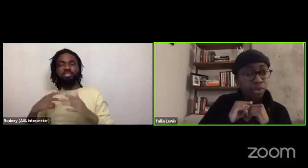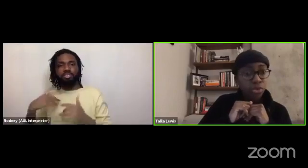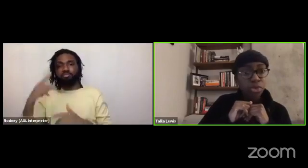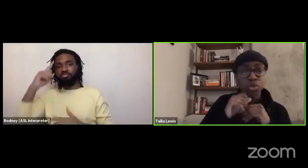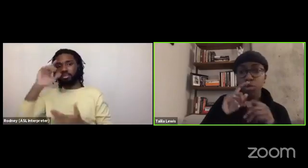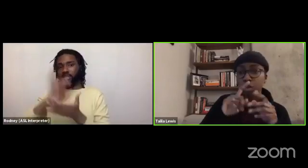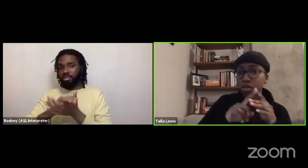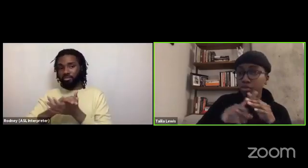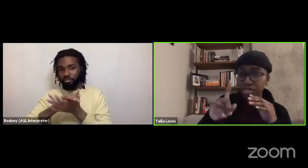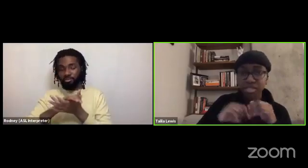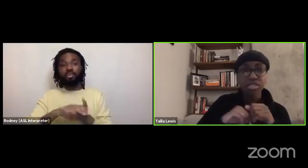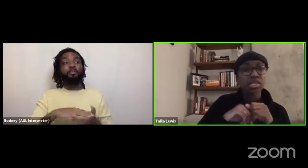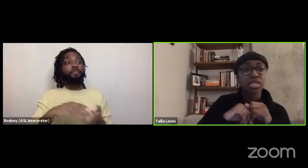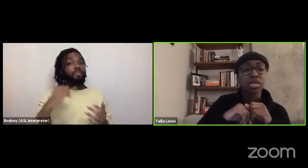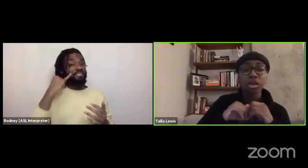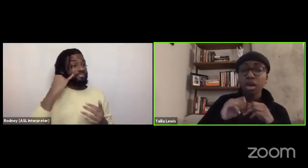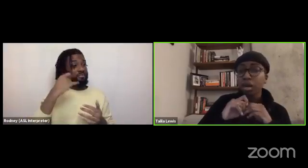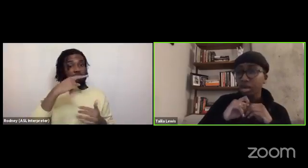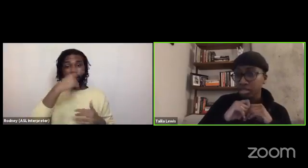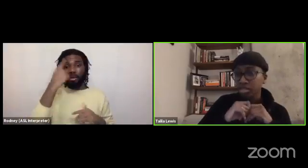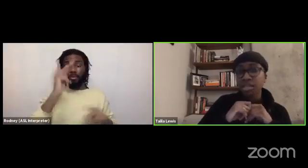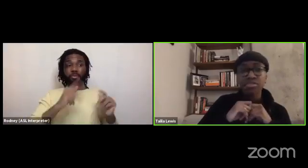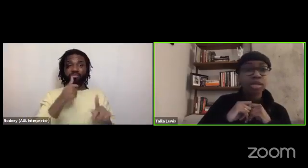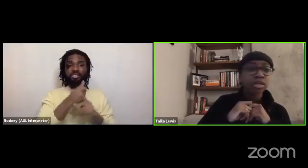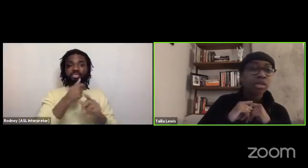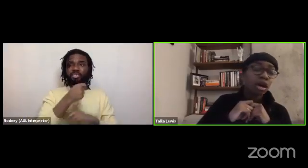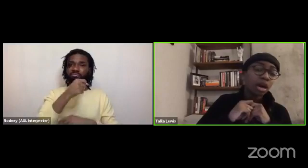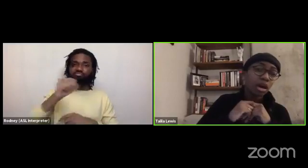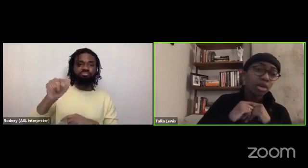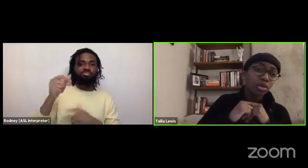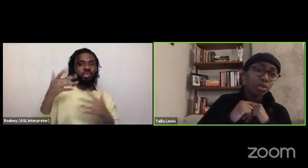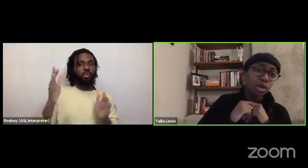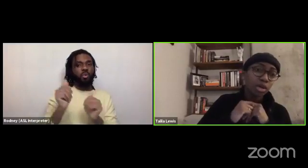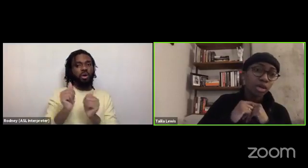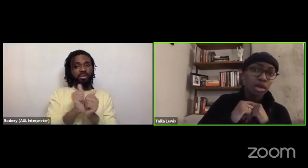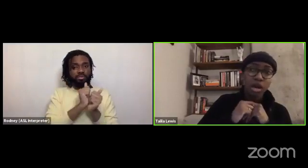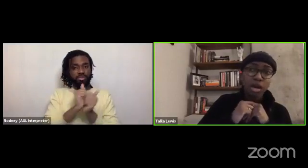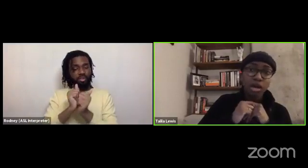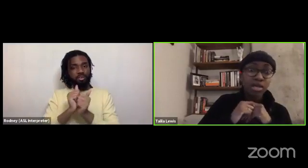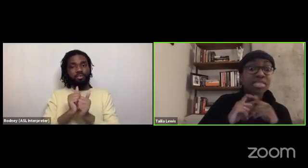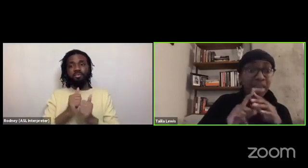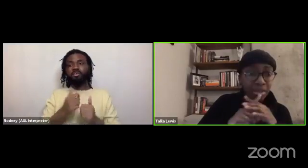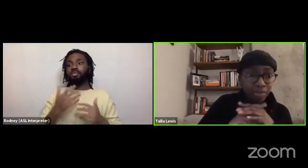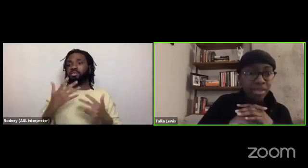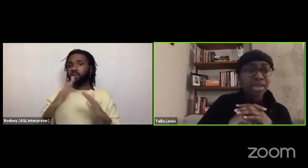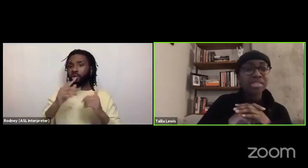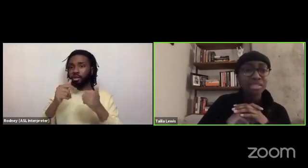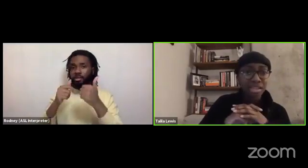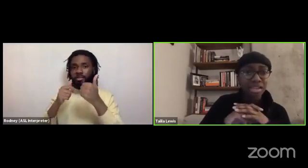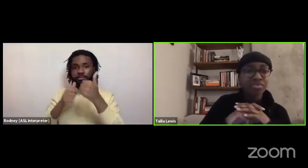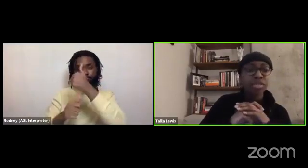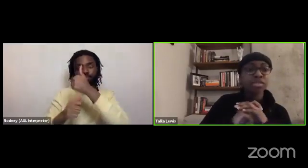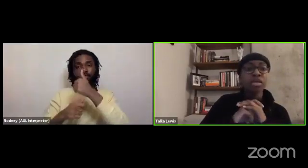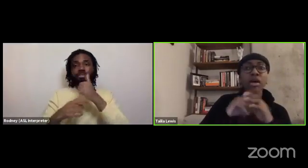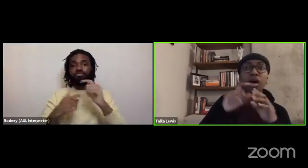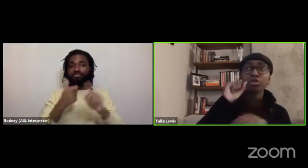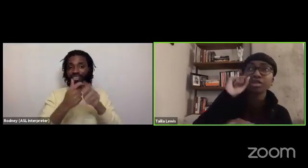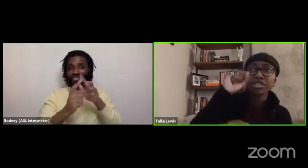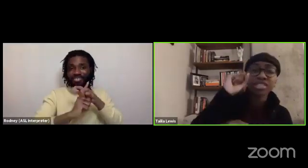Black folks who were resisting enslavement, who were escaping